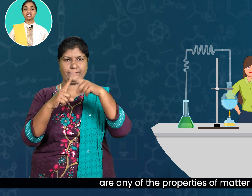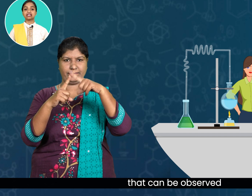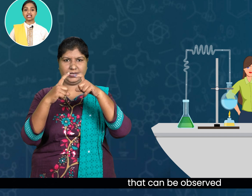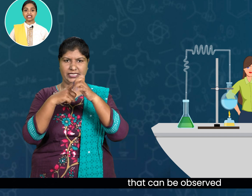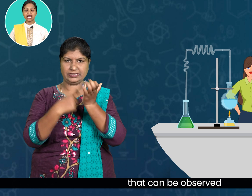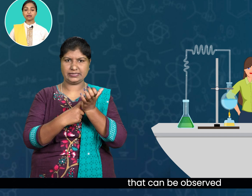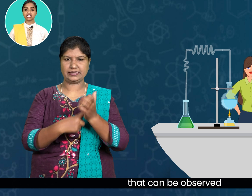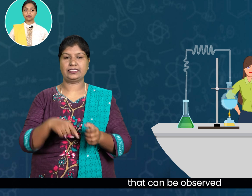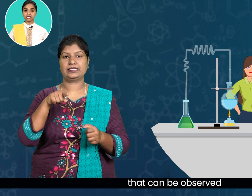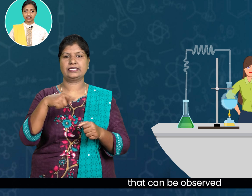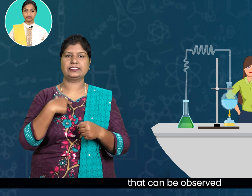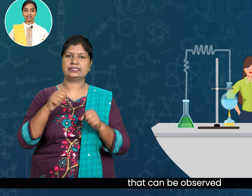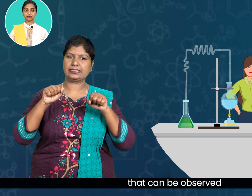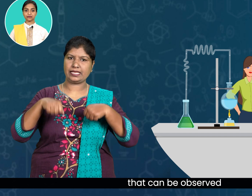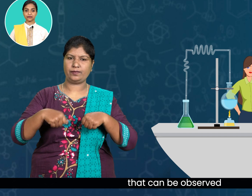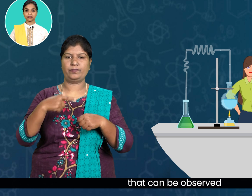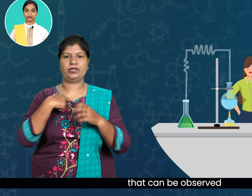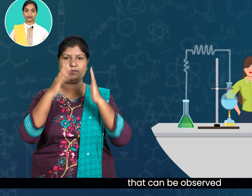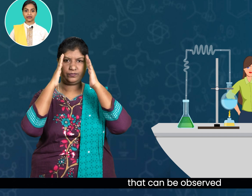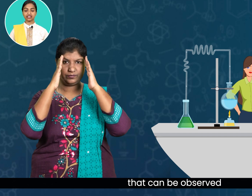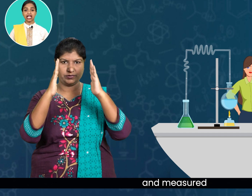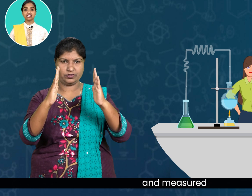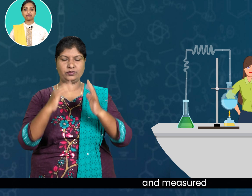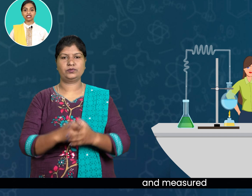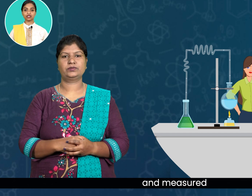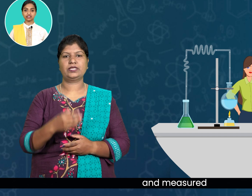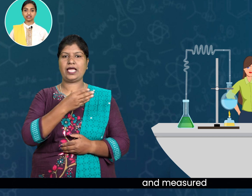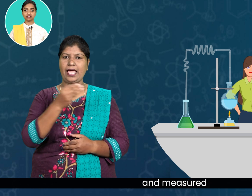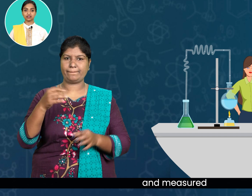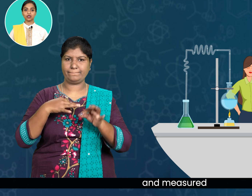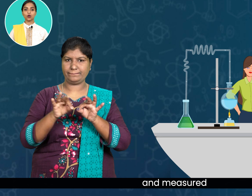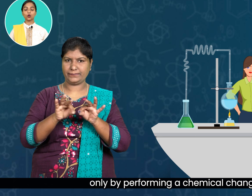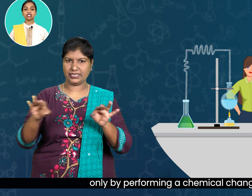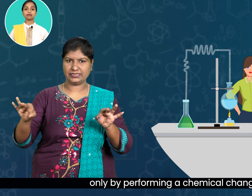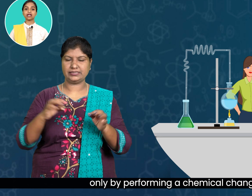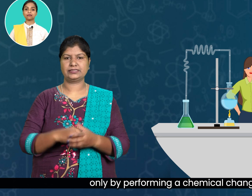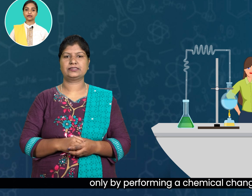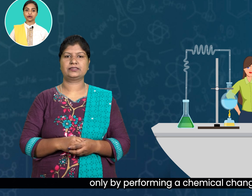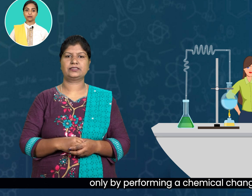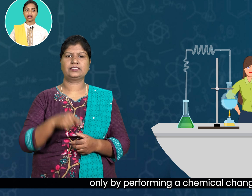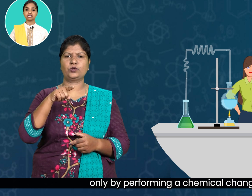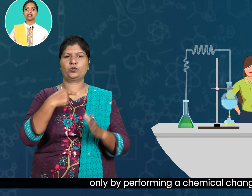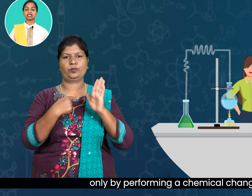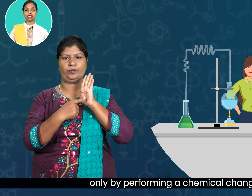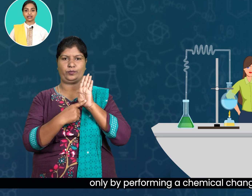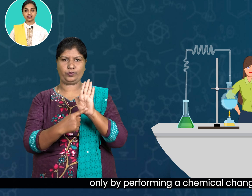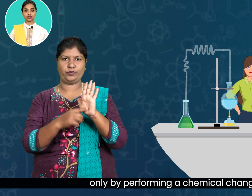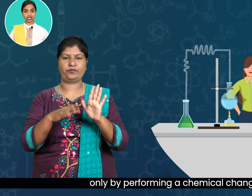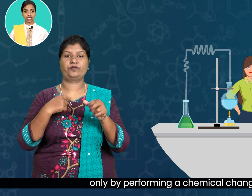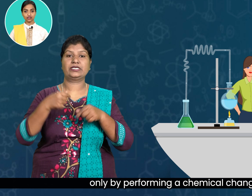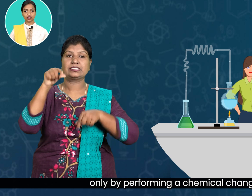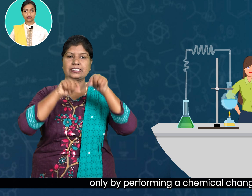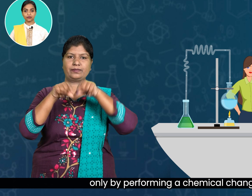that can be observed and measured only by performing a